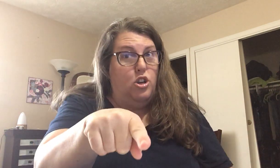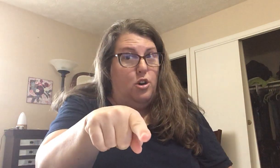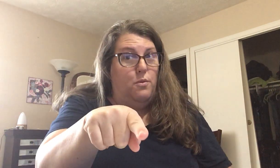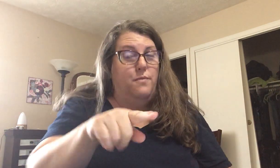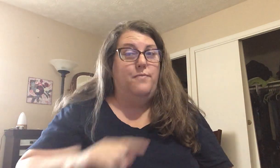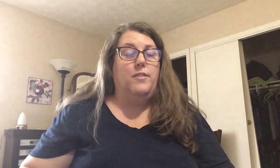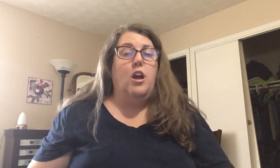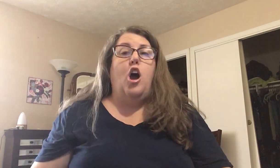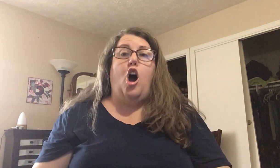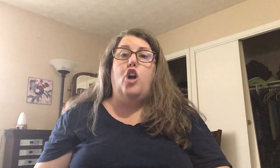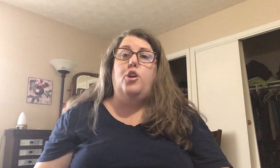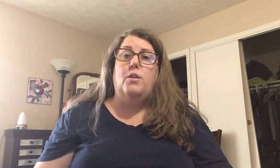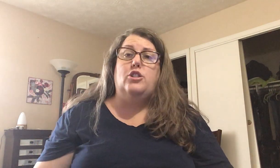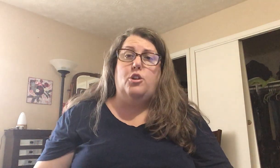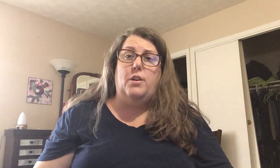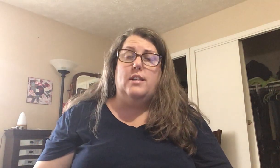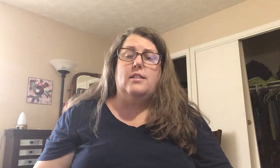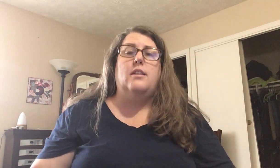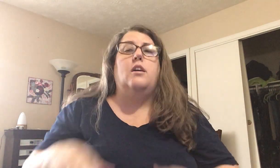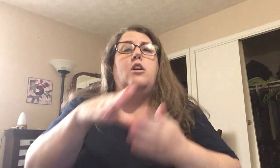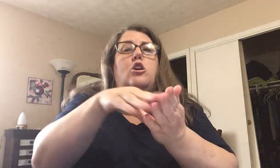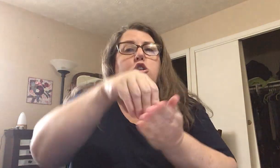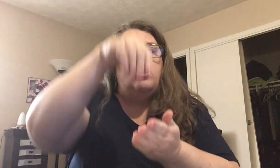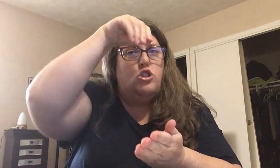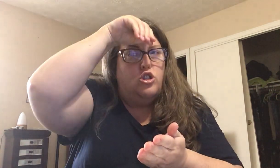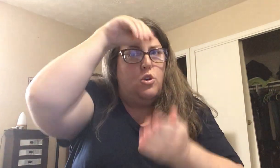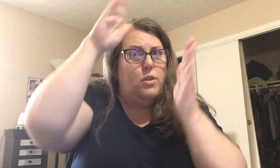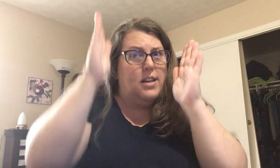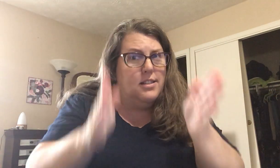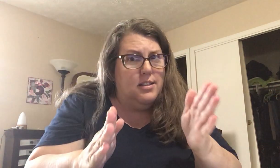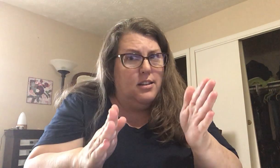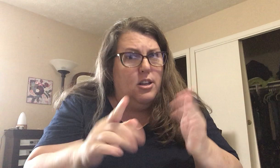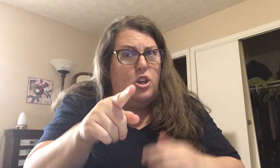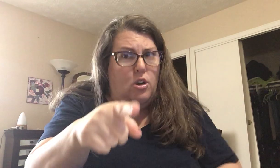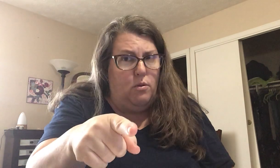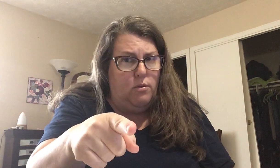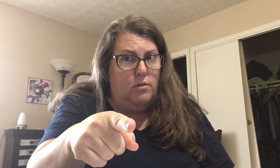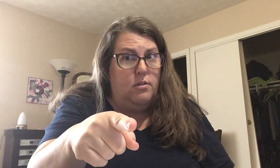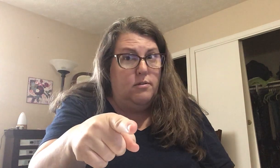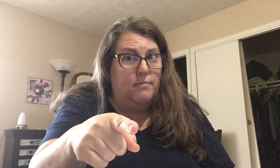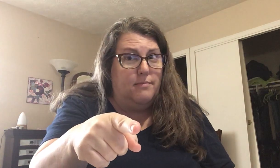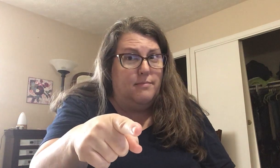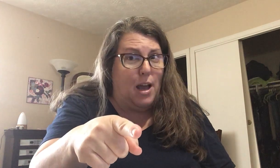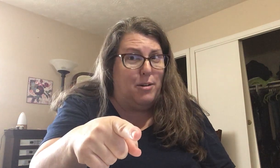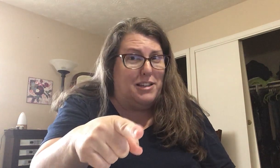you? Are you a student? Student you? Eyebrows up.